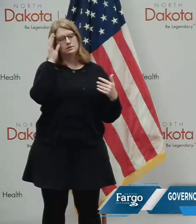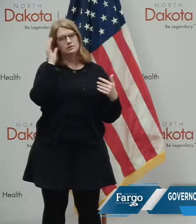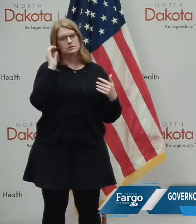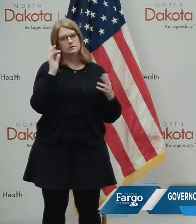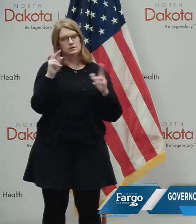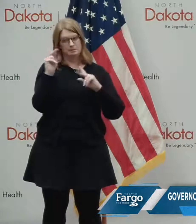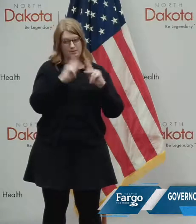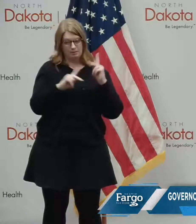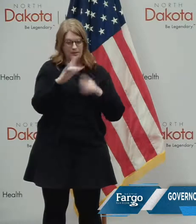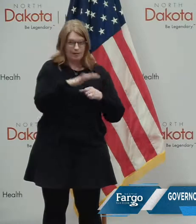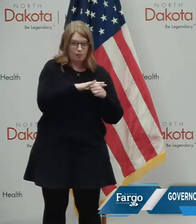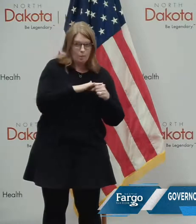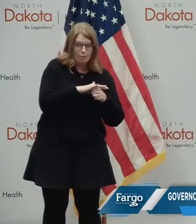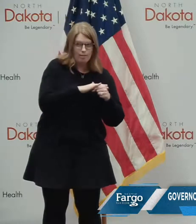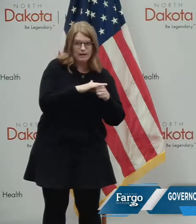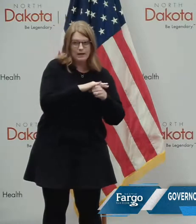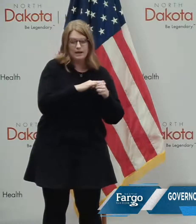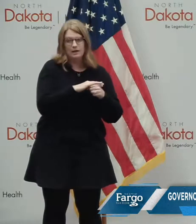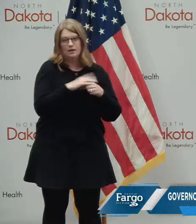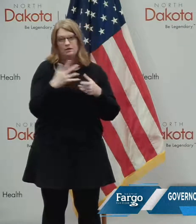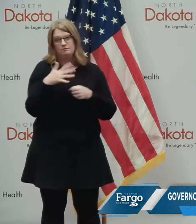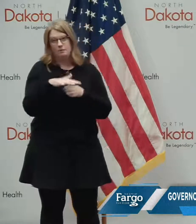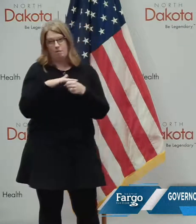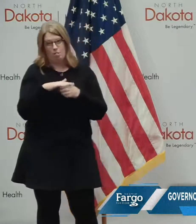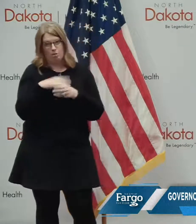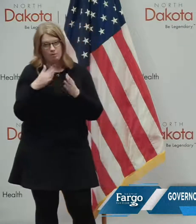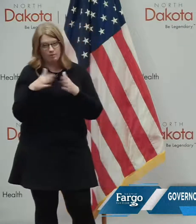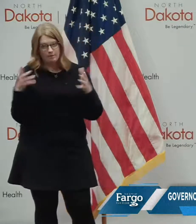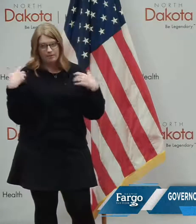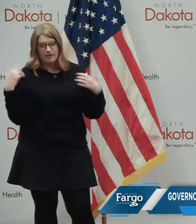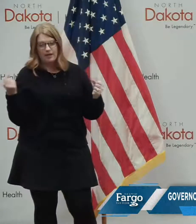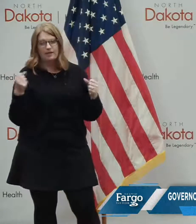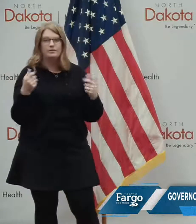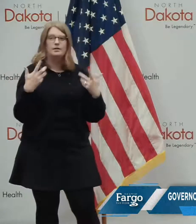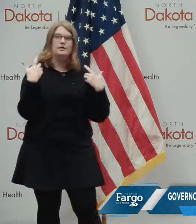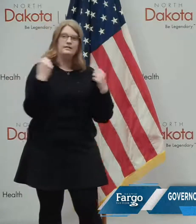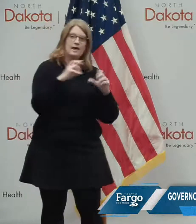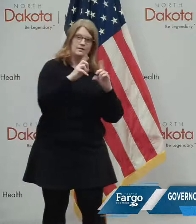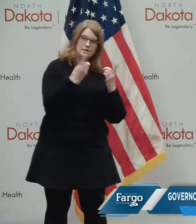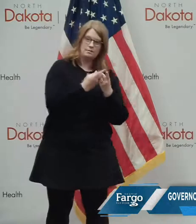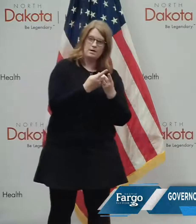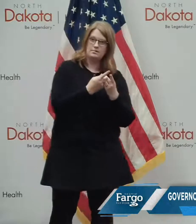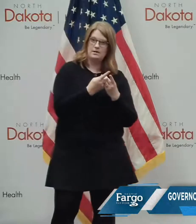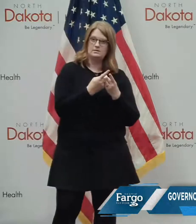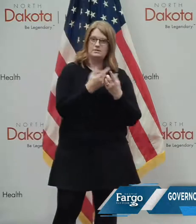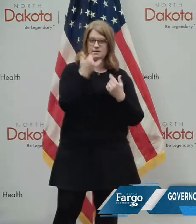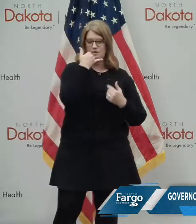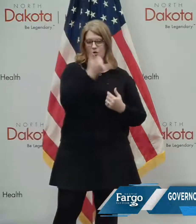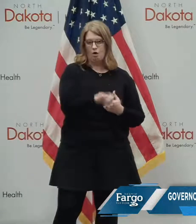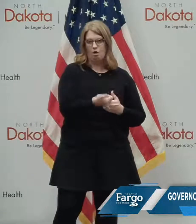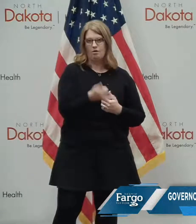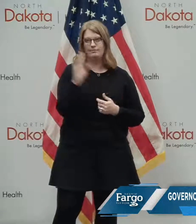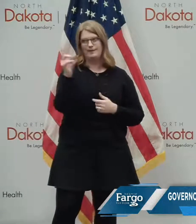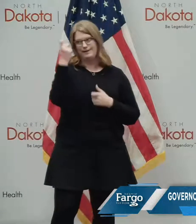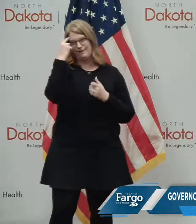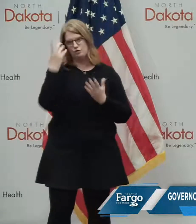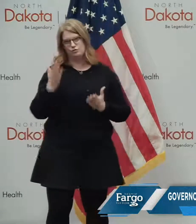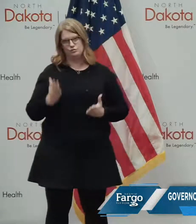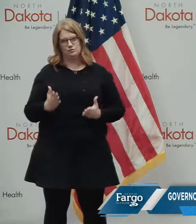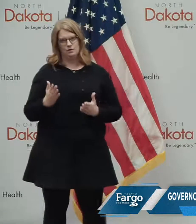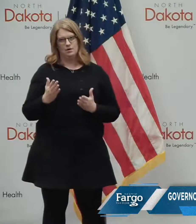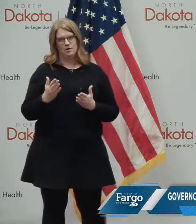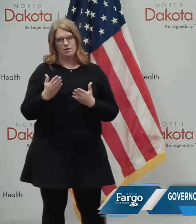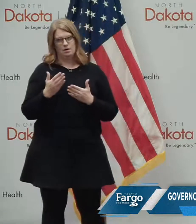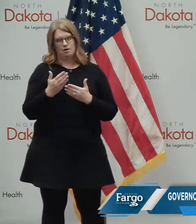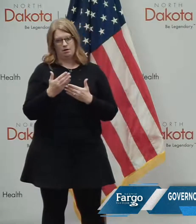get locally, they get from local public health, that we get at the health department hotline, that we get in our governor's office. I mean, I'd be